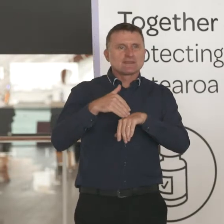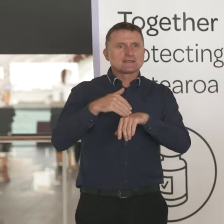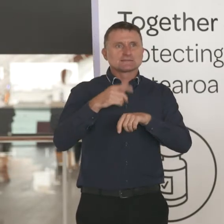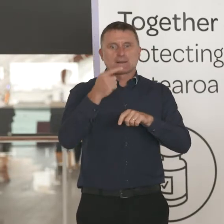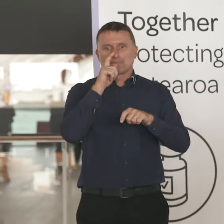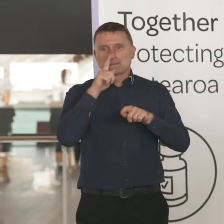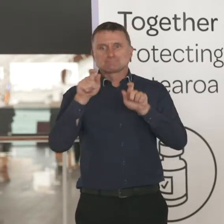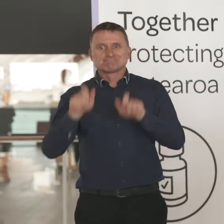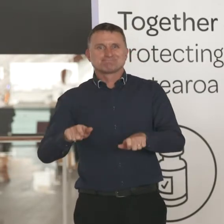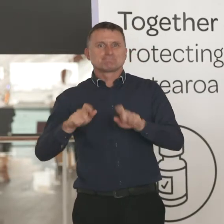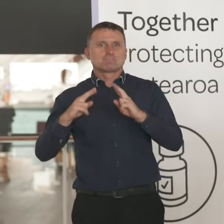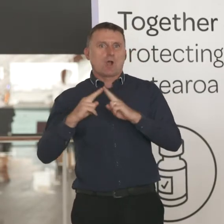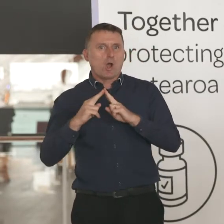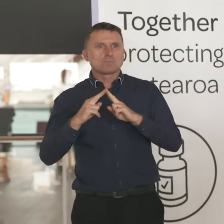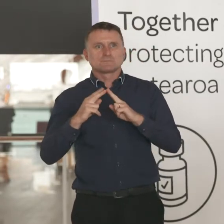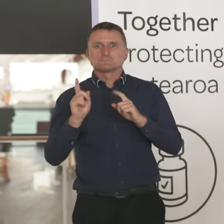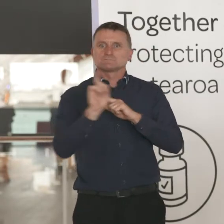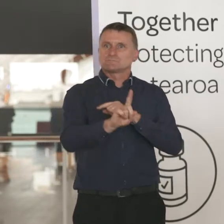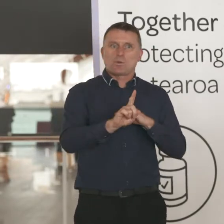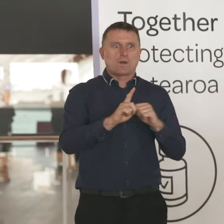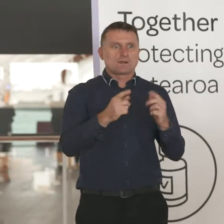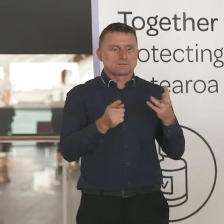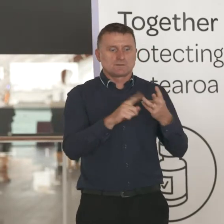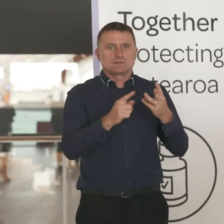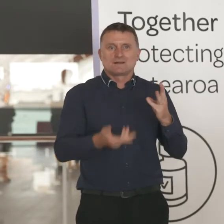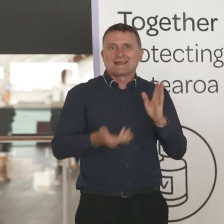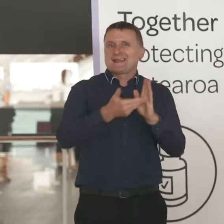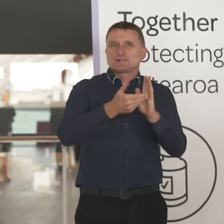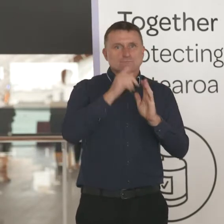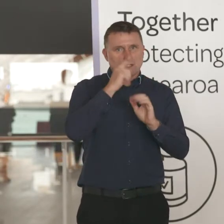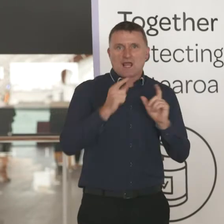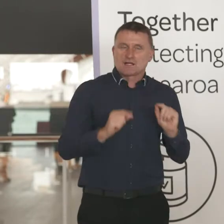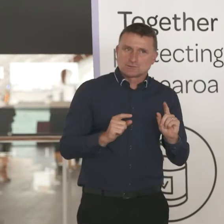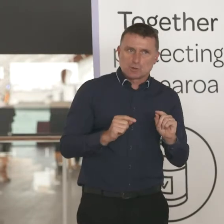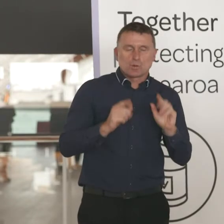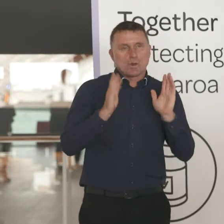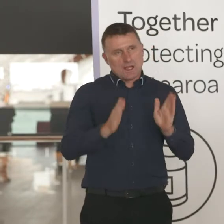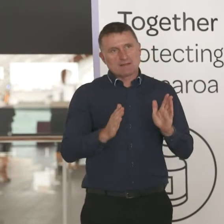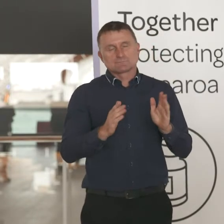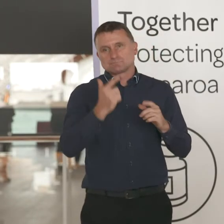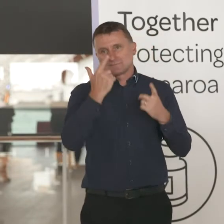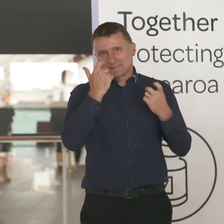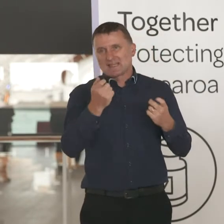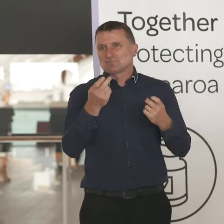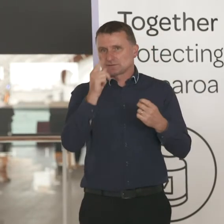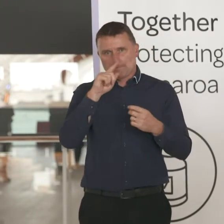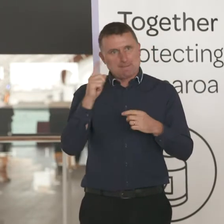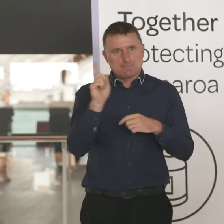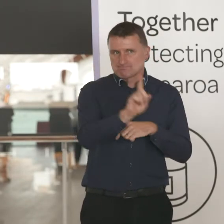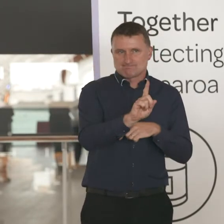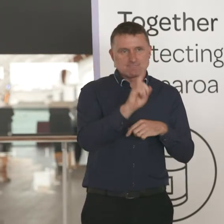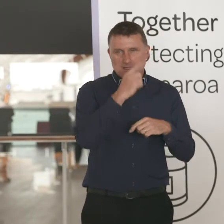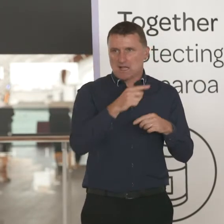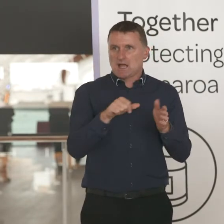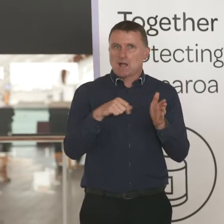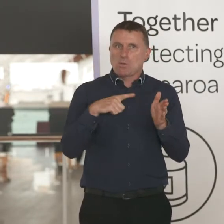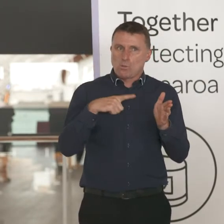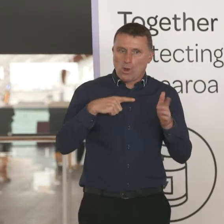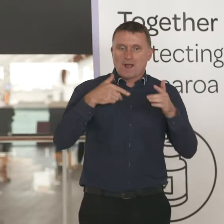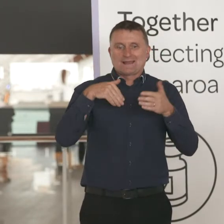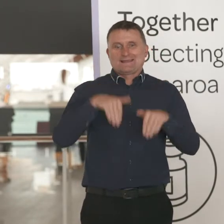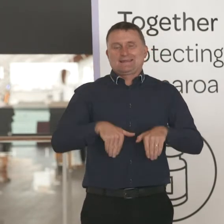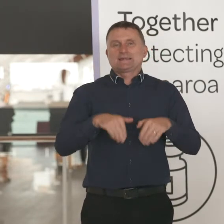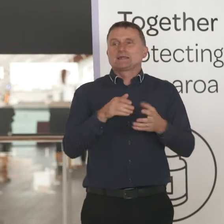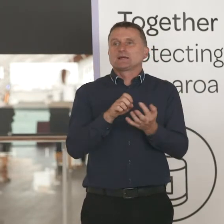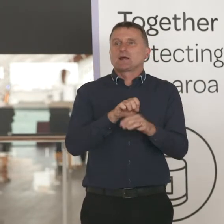potentially saw with dose 2s. And that is something that obviously we have to be mindful of. Now, we have confirmation of an extension to